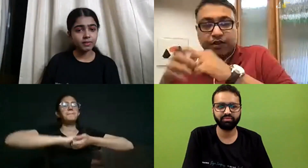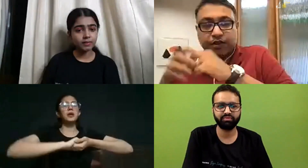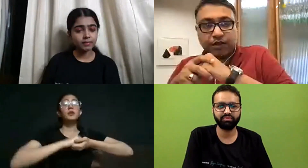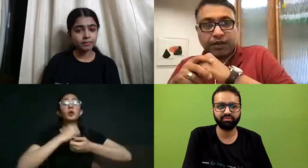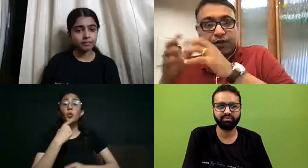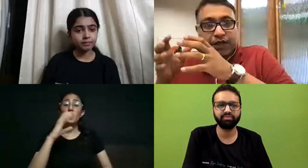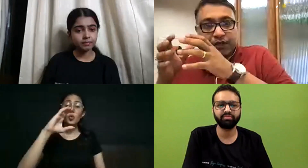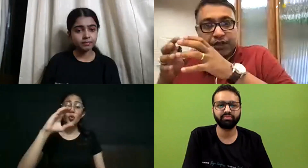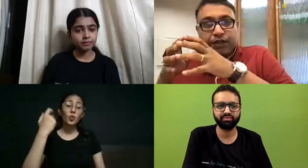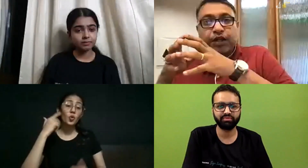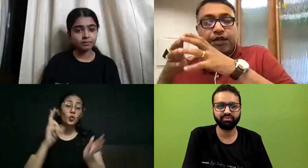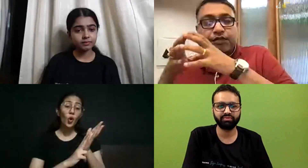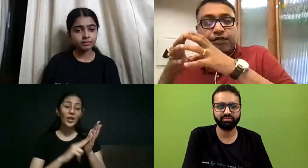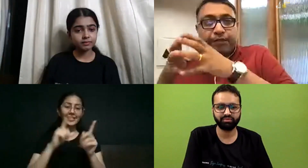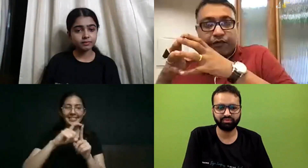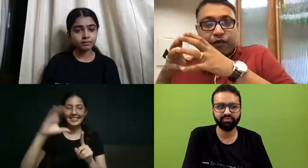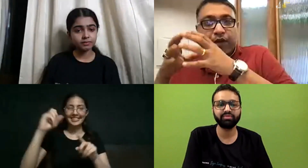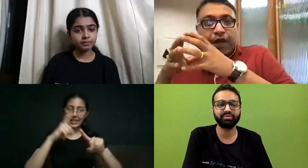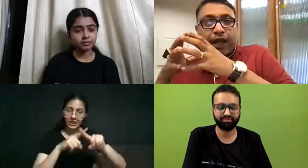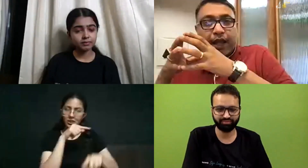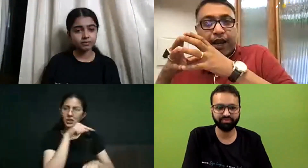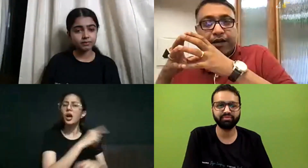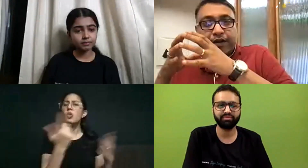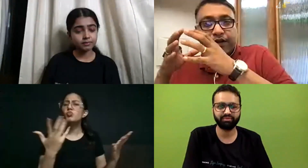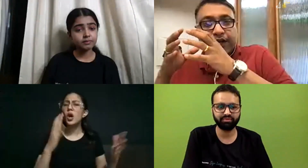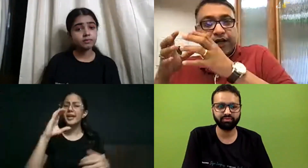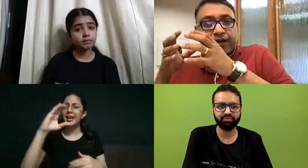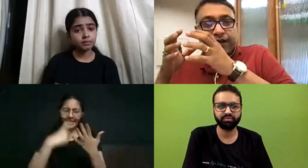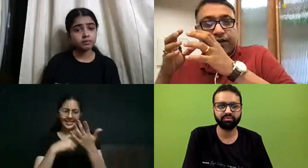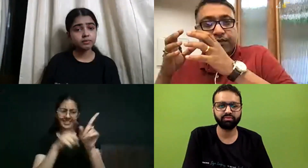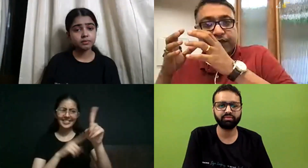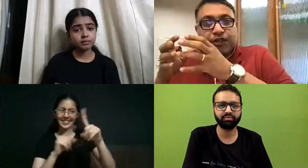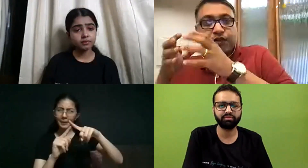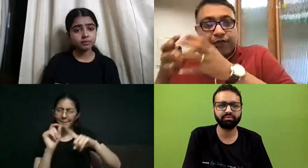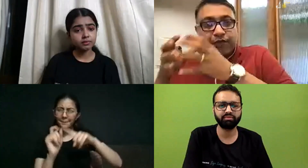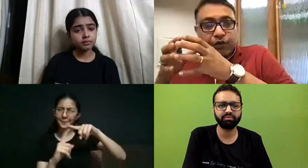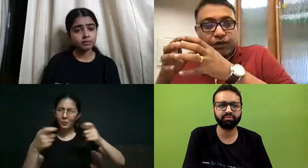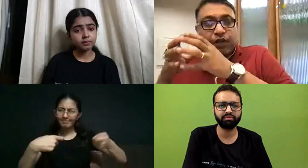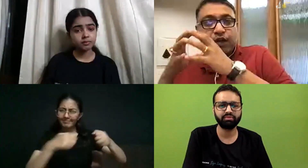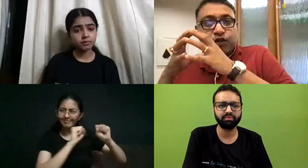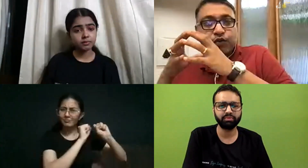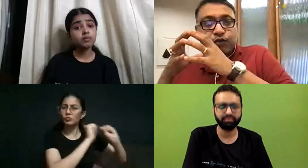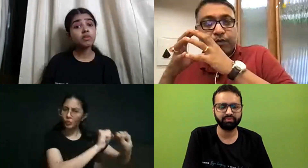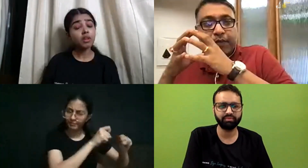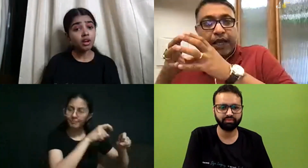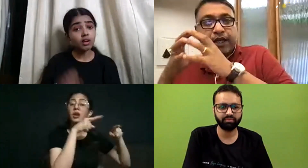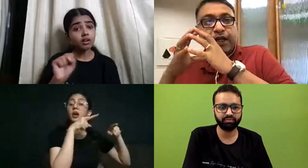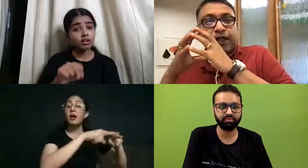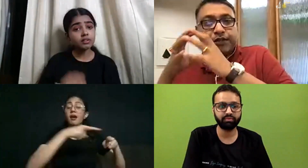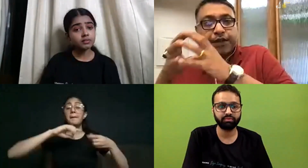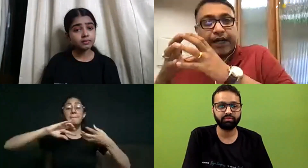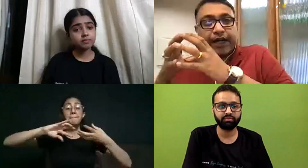which is a cryptocurrency trading platform, and created a series of videos to